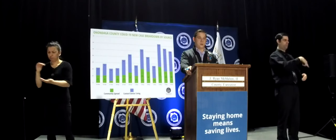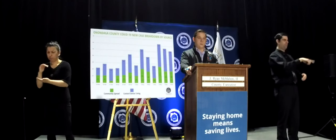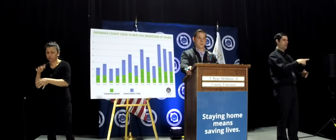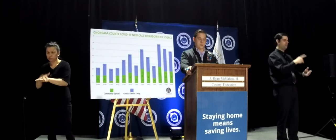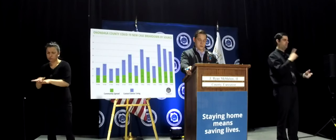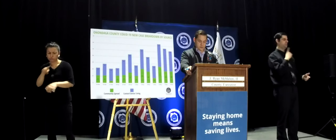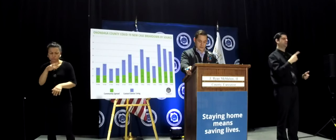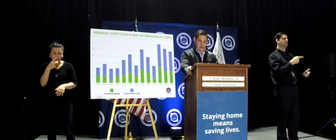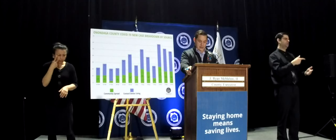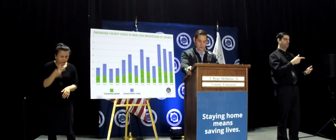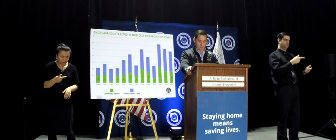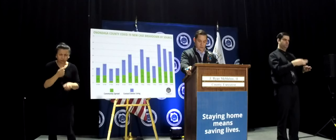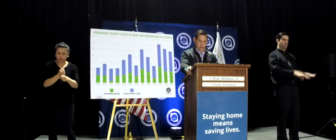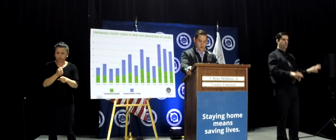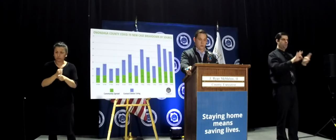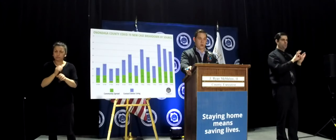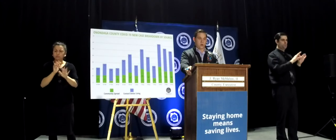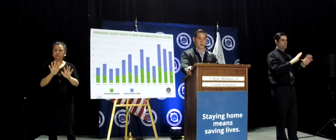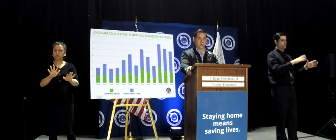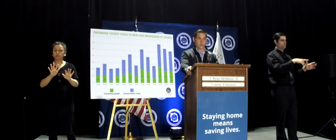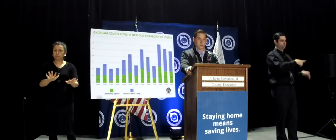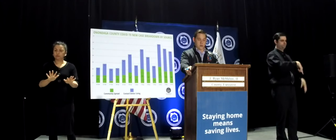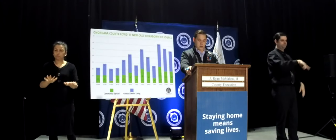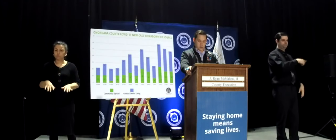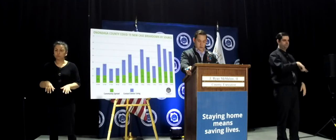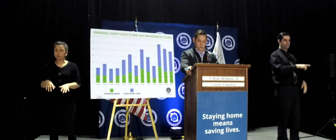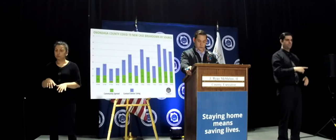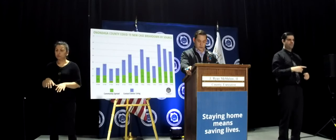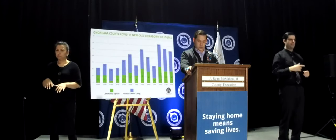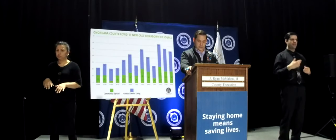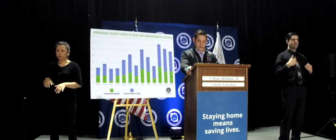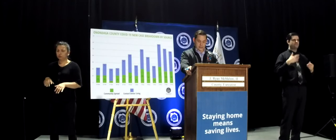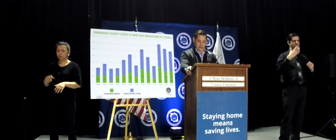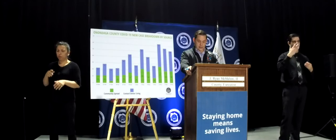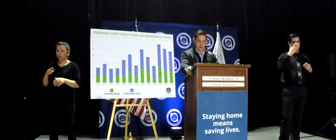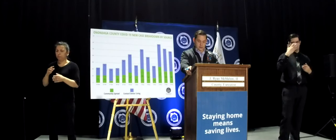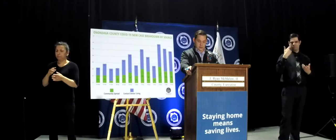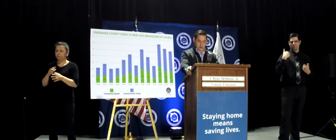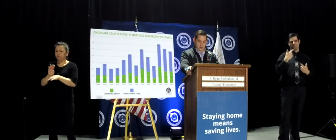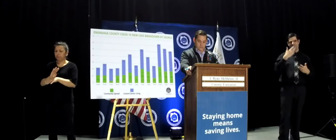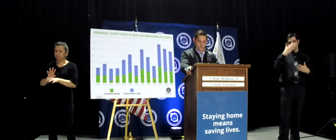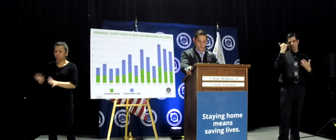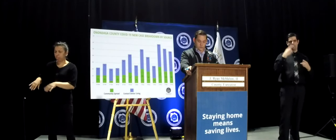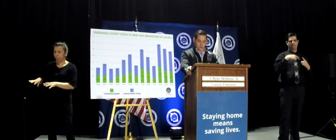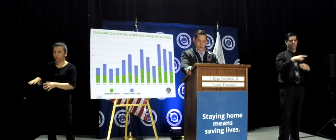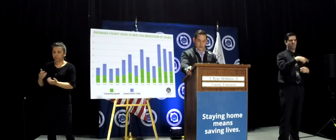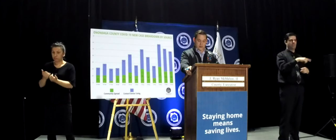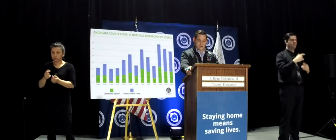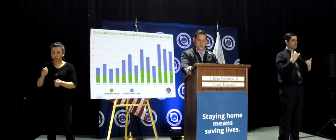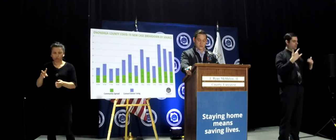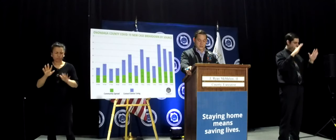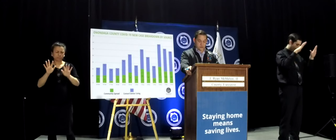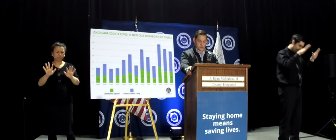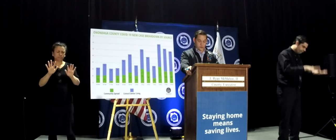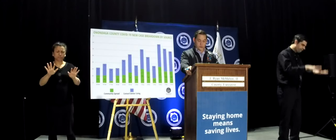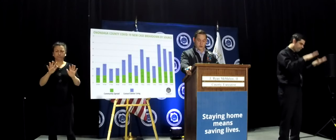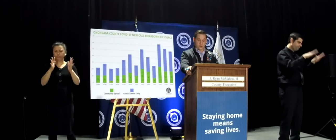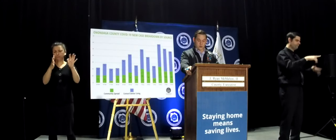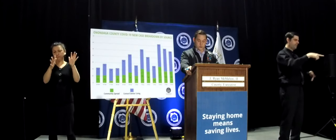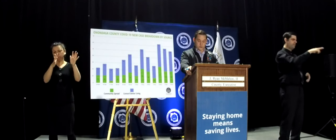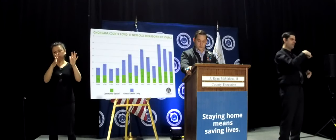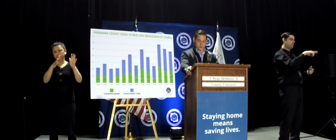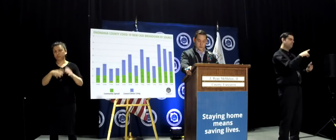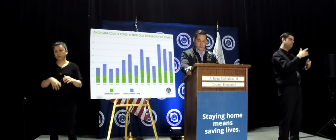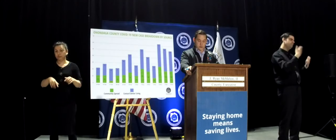underappreciated throughout time, no longer underappreciated today. We've recognized our teachers and